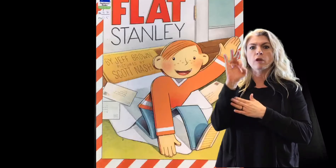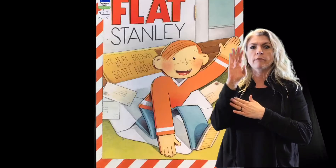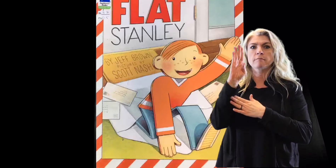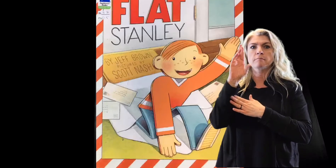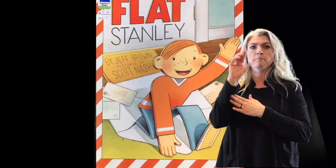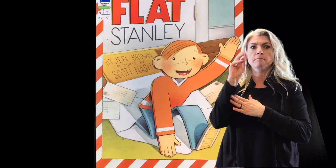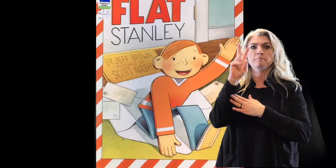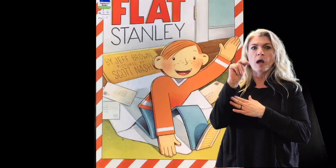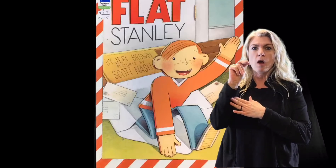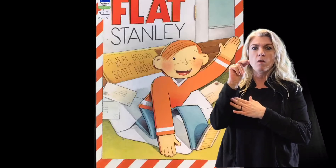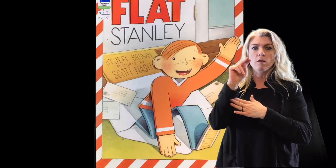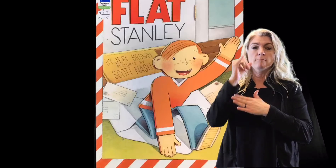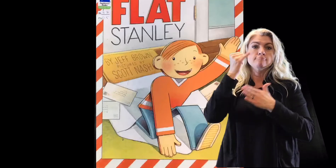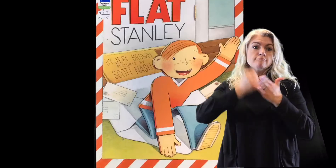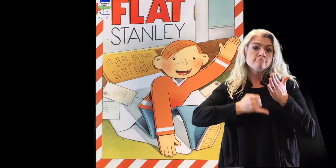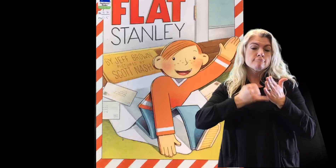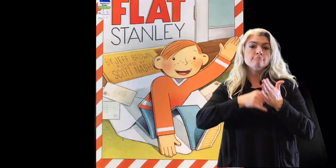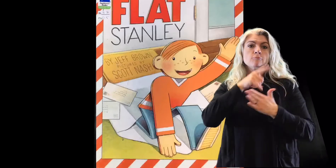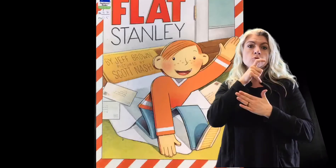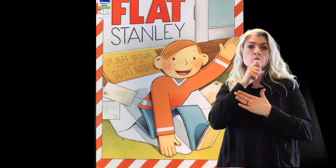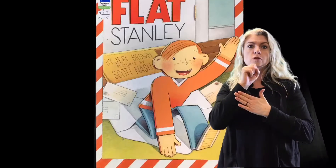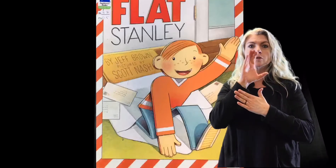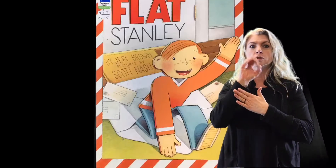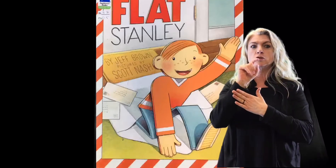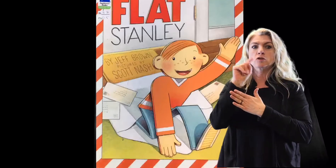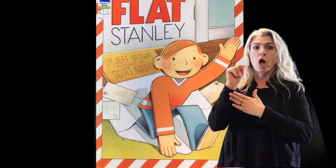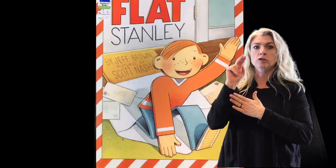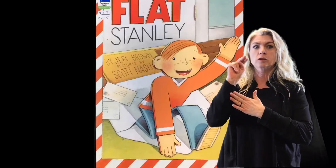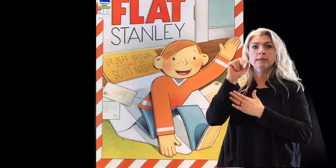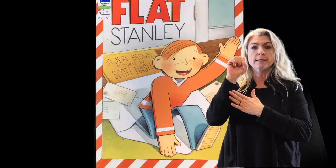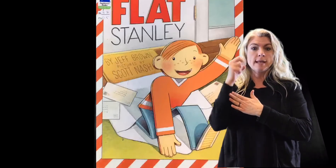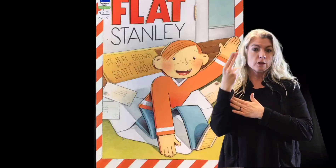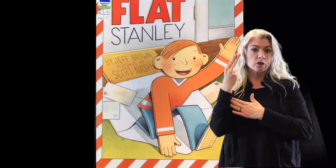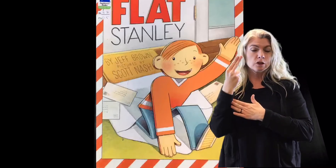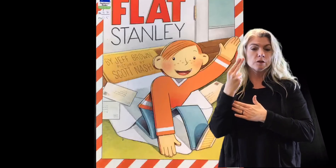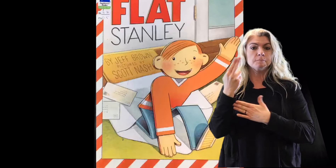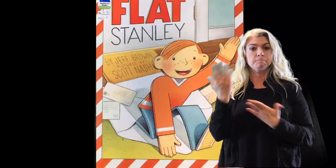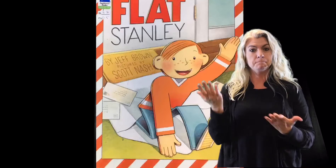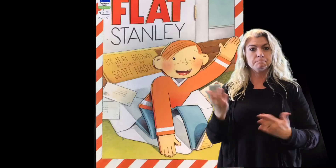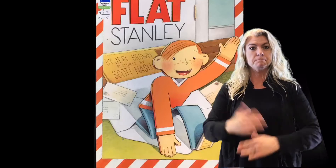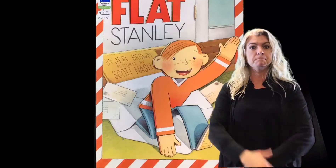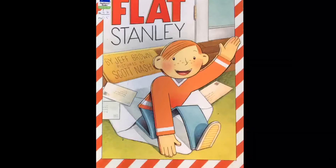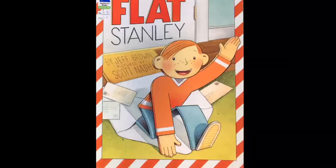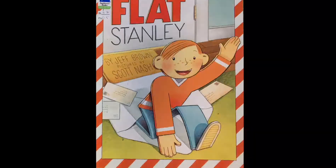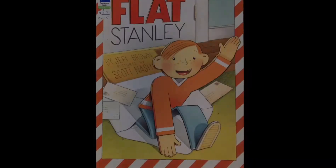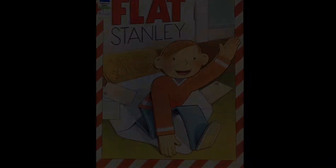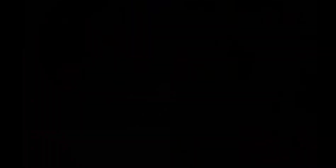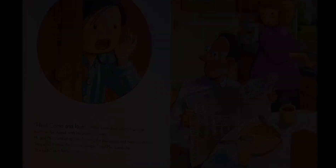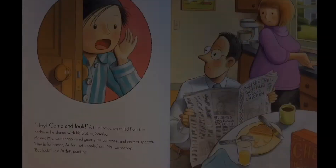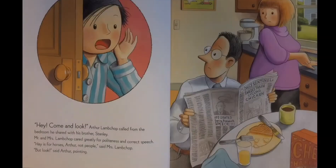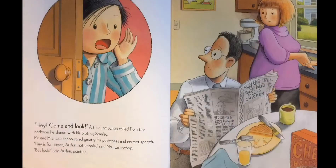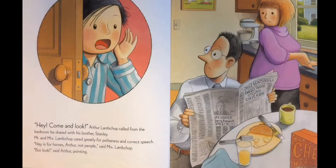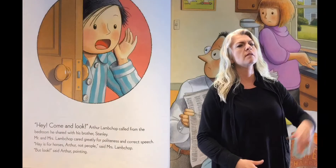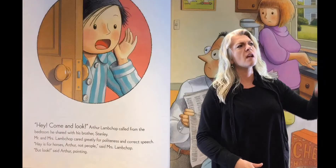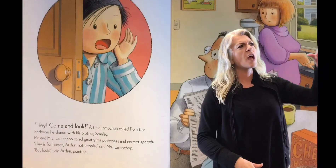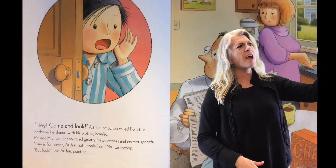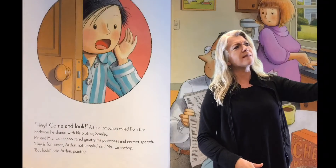Written by Jeff Brown. Pictures by Scott Nash.